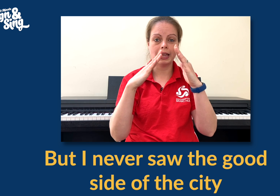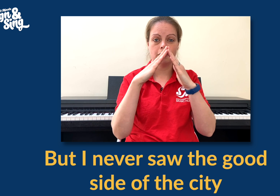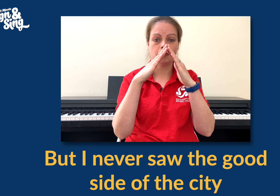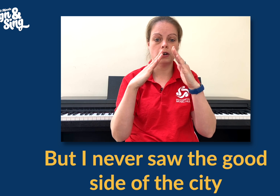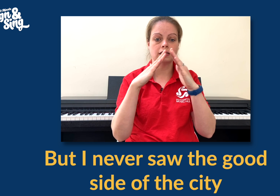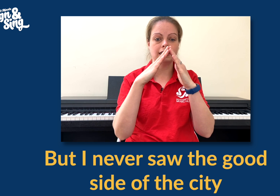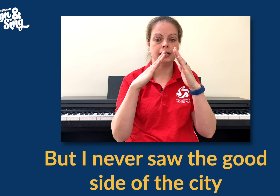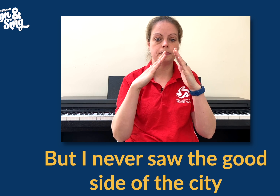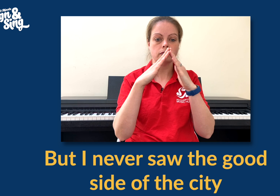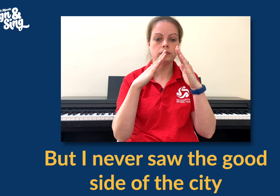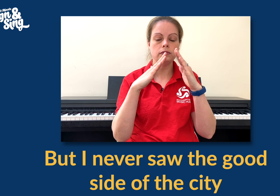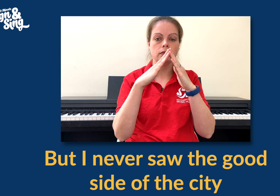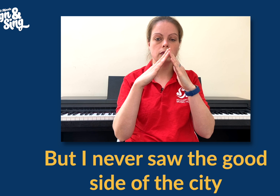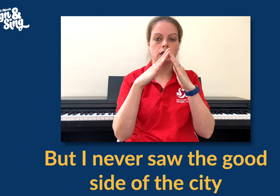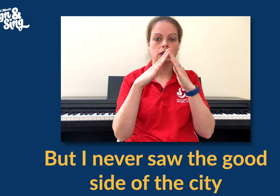roof again for our city.